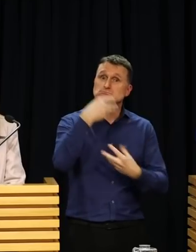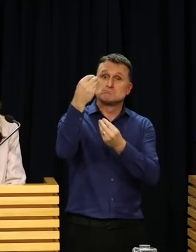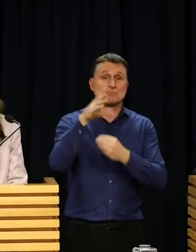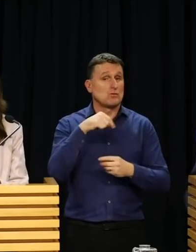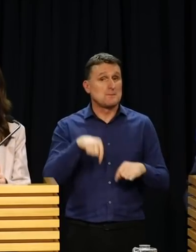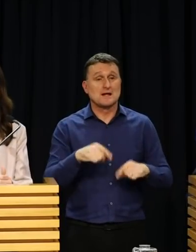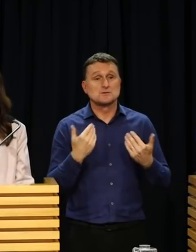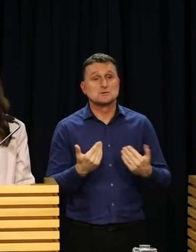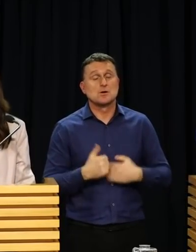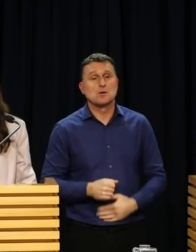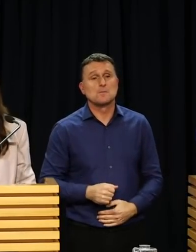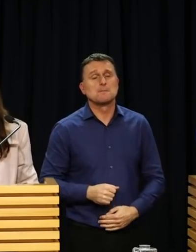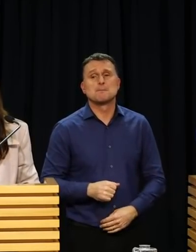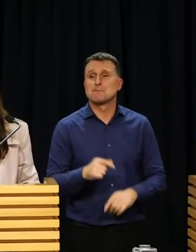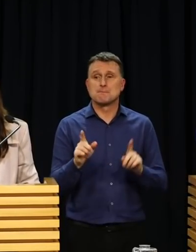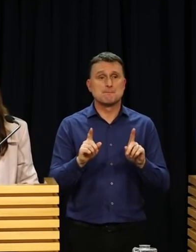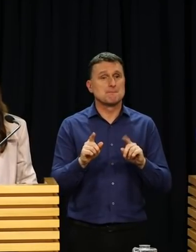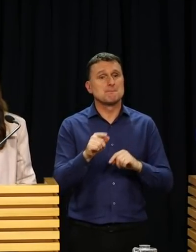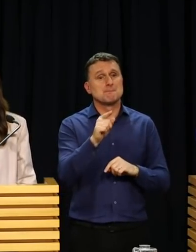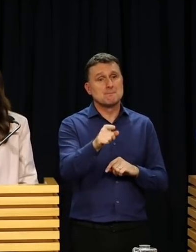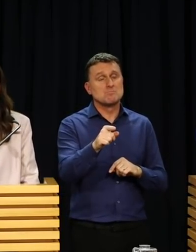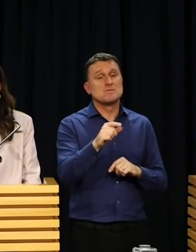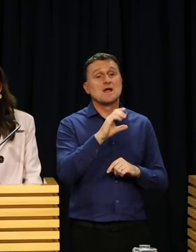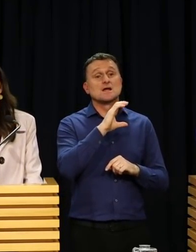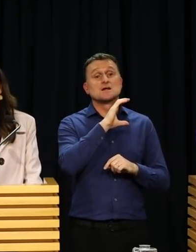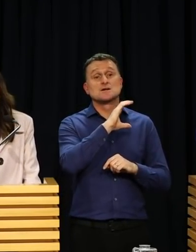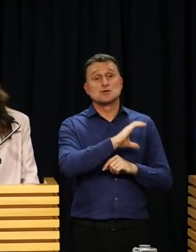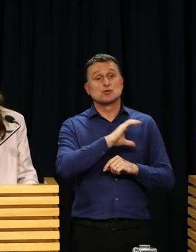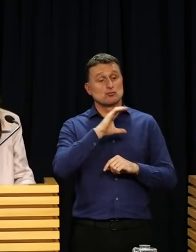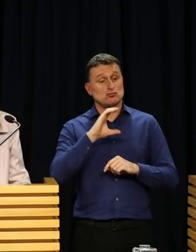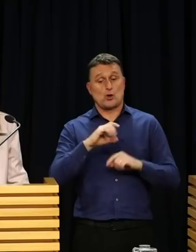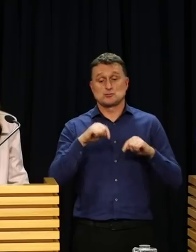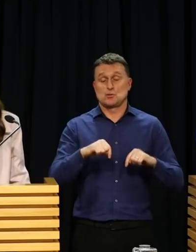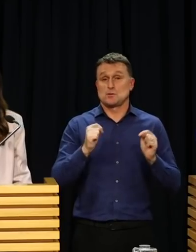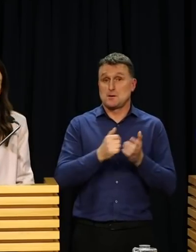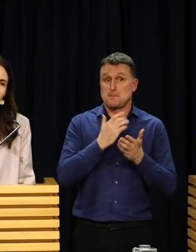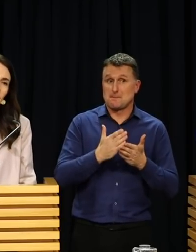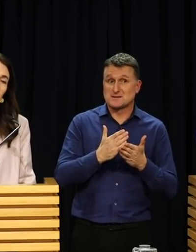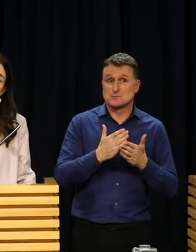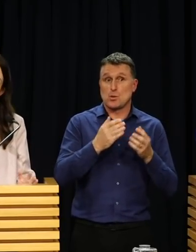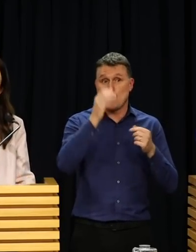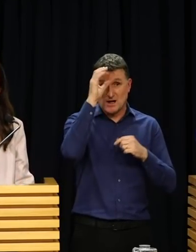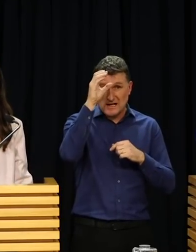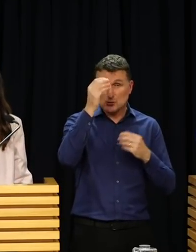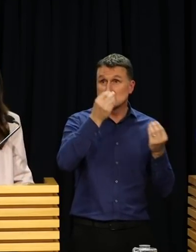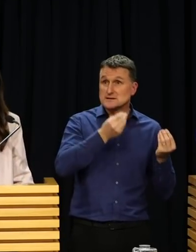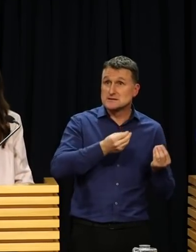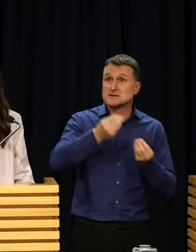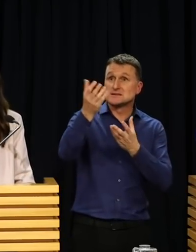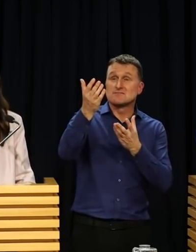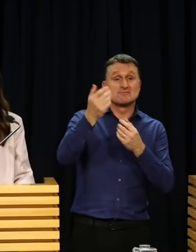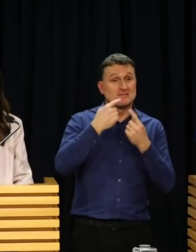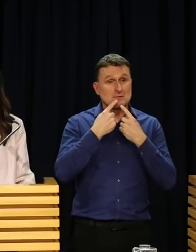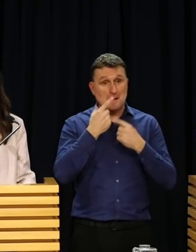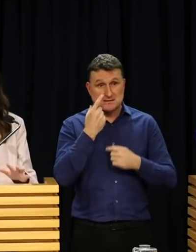of taking the goal of the Christchurch call? Sorry? It's got to be a huge goal of yours, so that it's taken to other countries, given the, you know, the ideals of the Christchurch call. Yeah, I